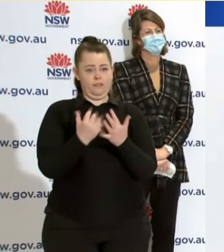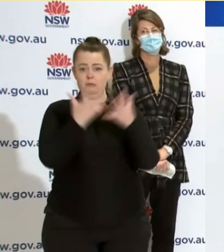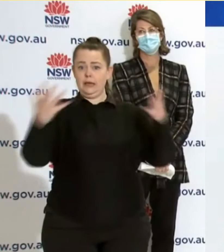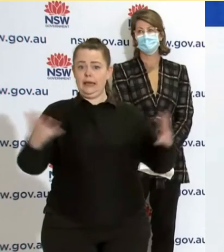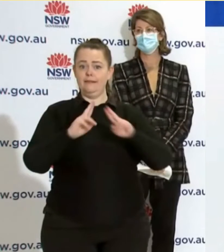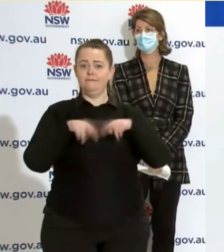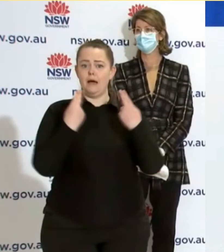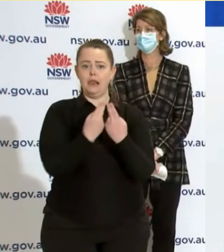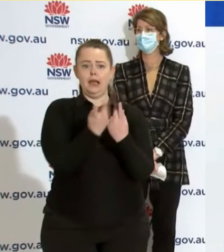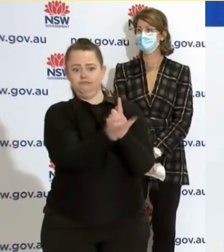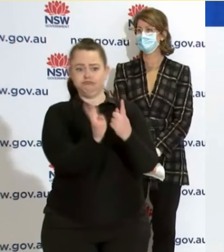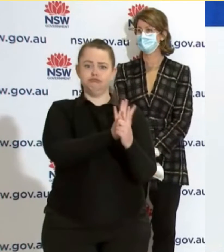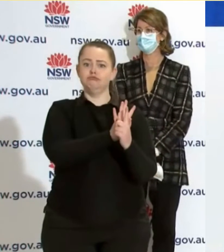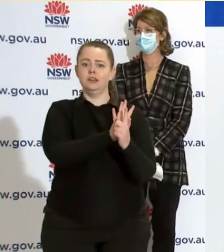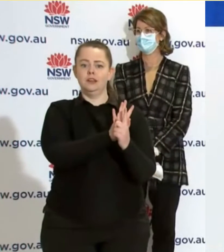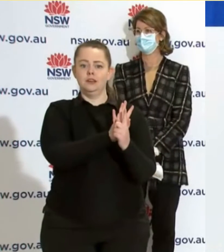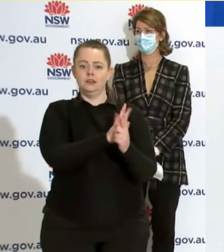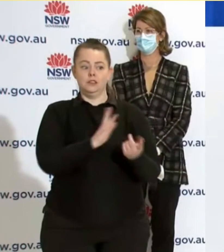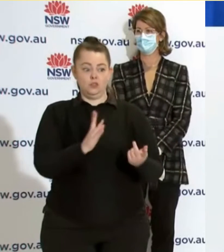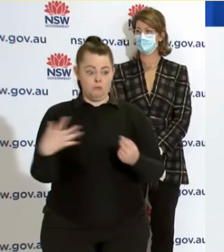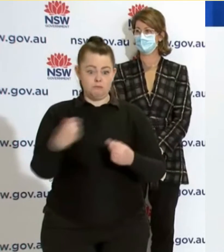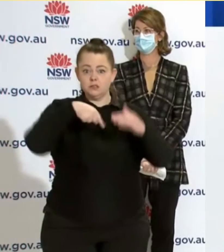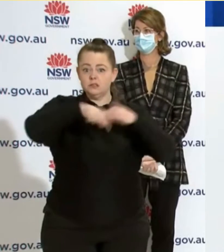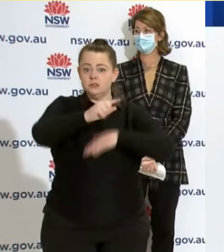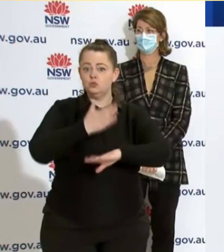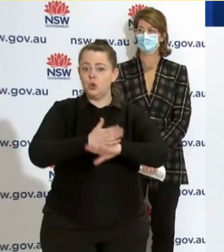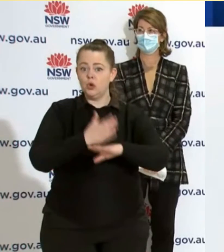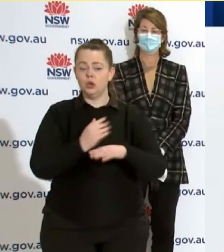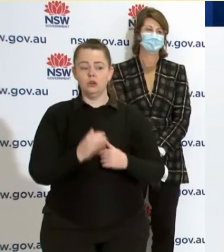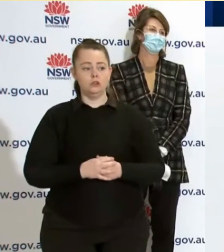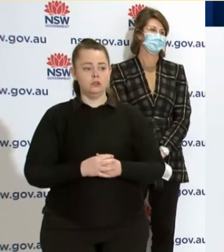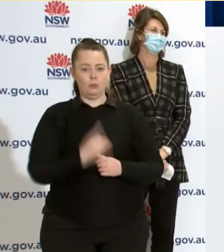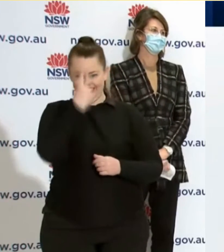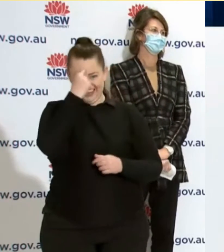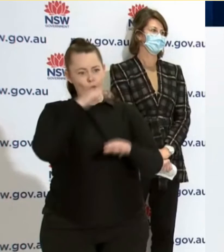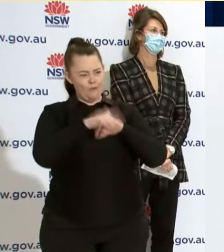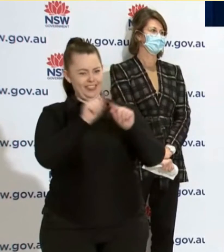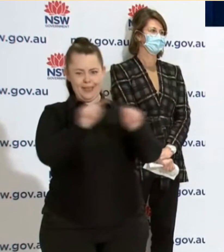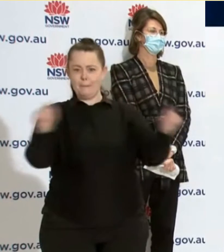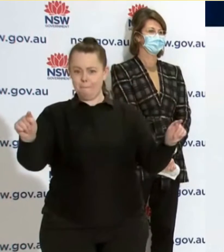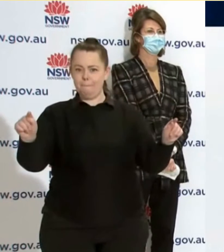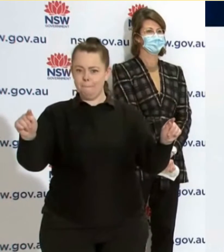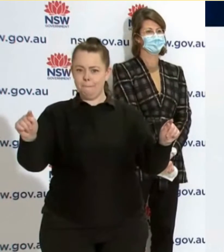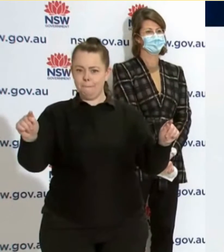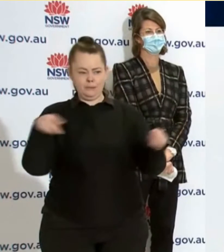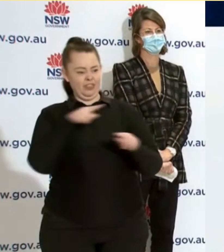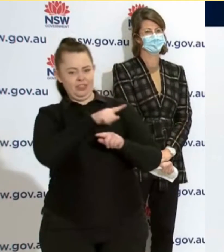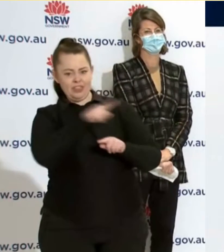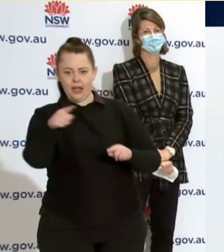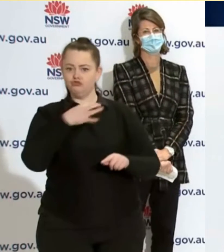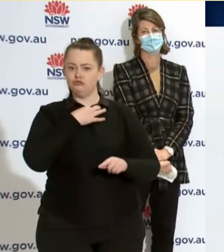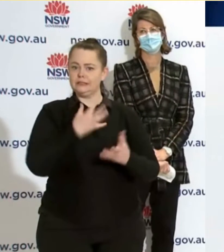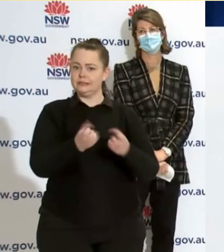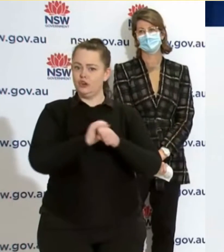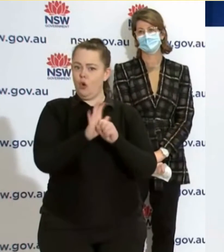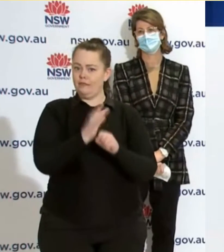go to, don't have the option of working from home, that have underlying health conditions,